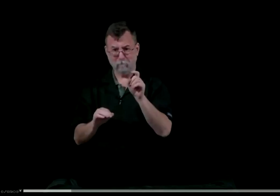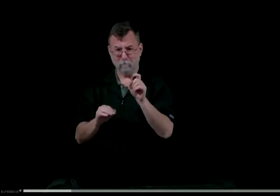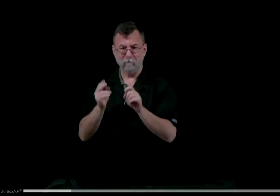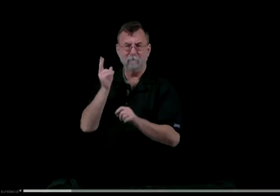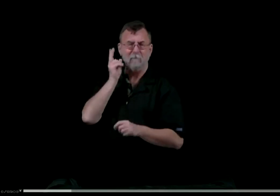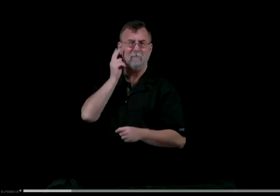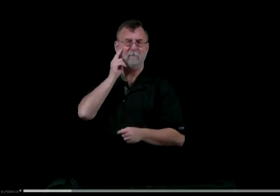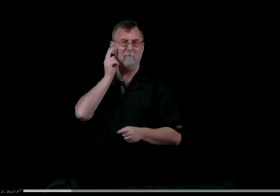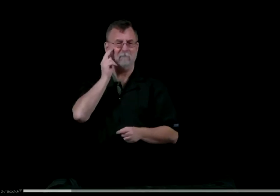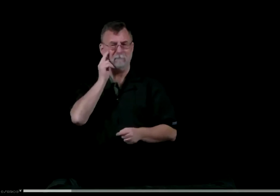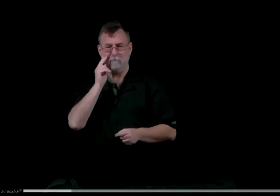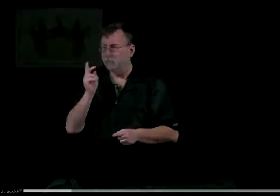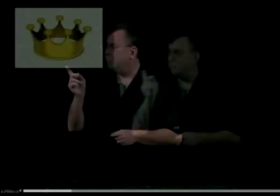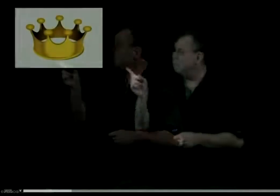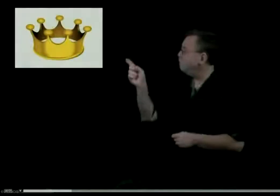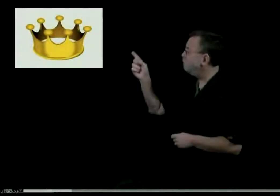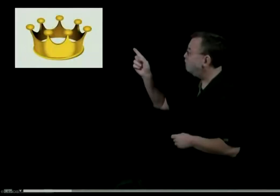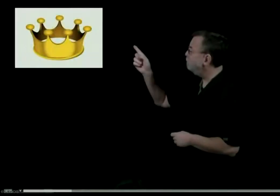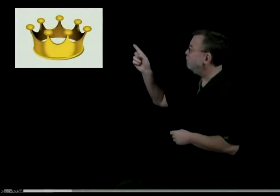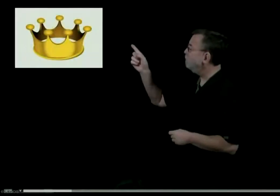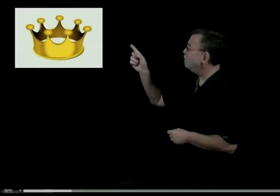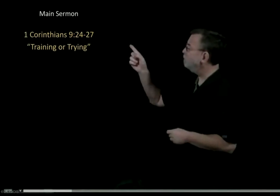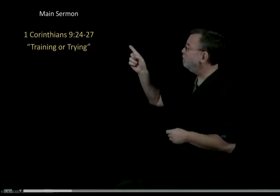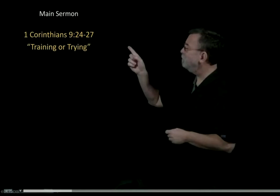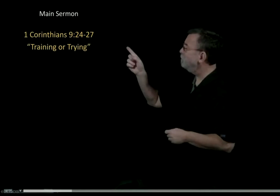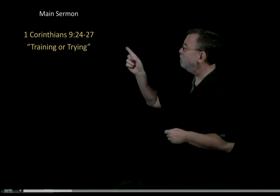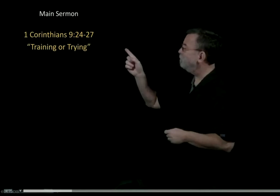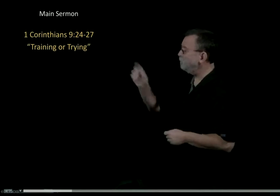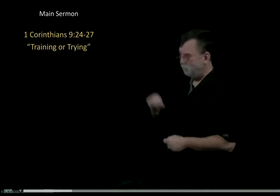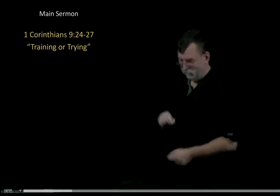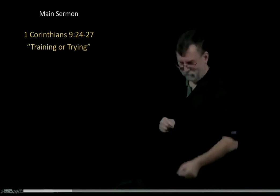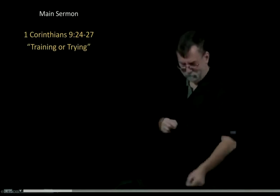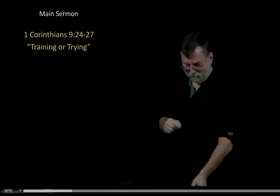Did anyone guess the perfect topic?